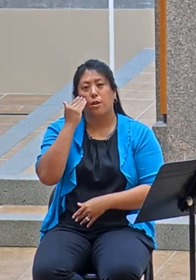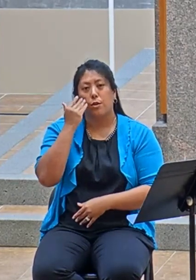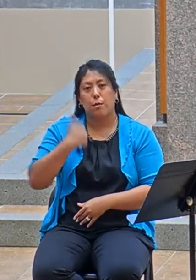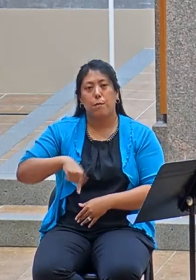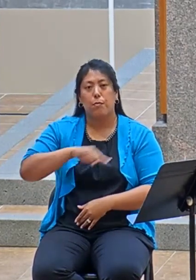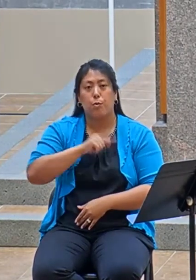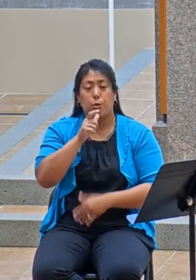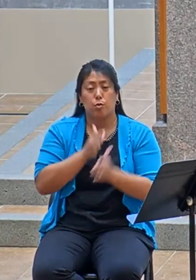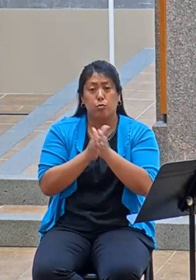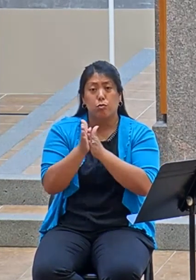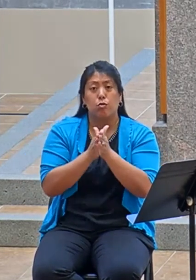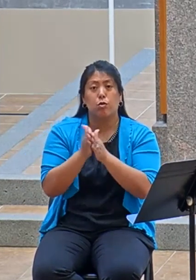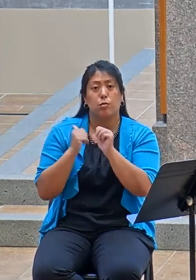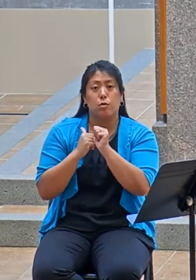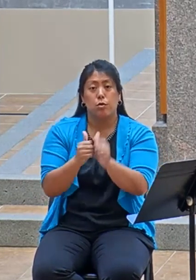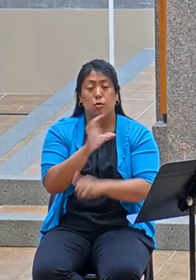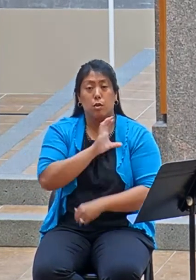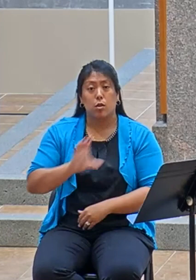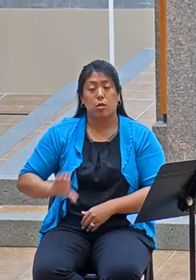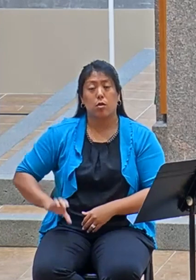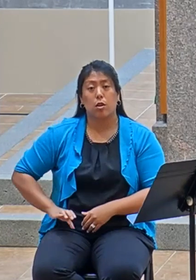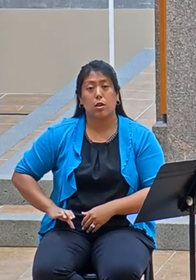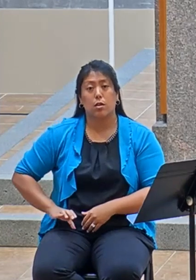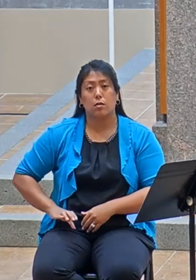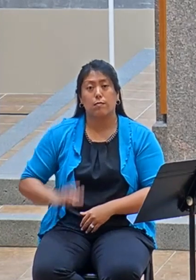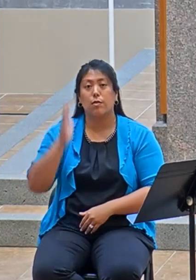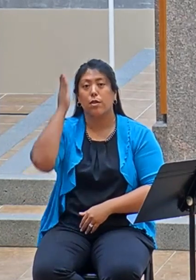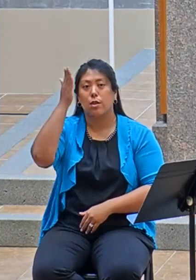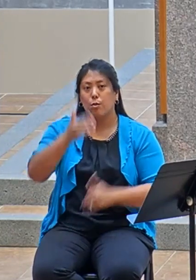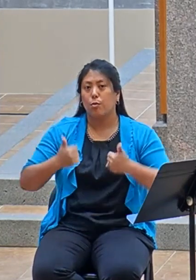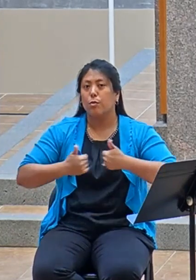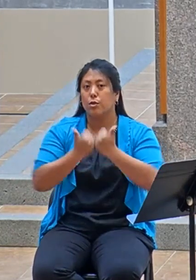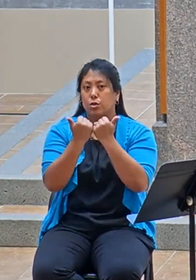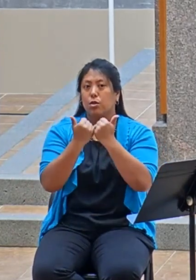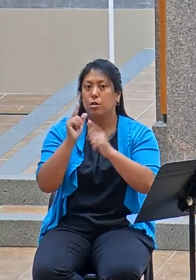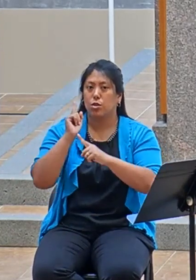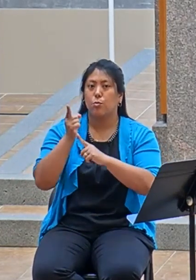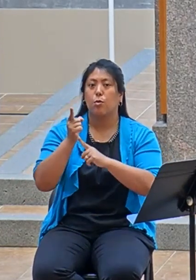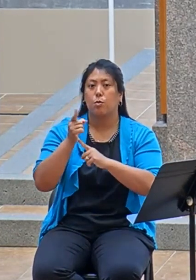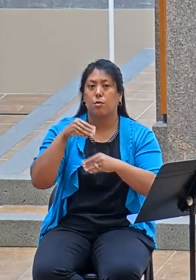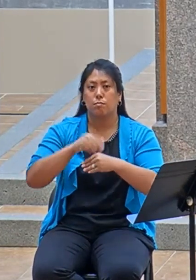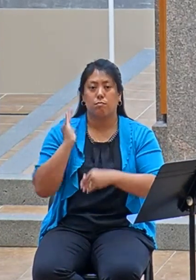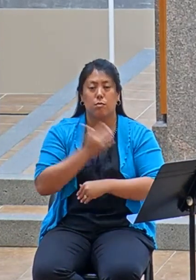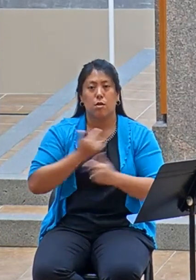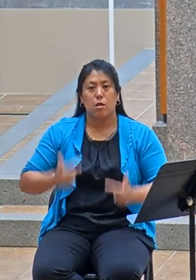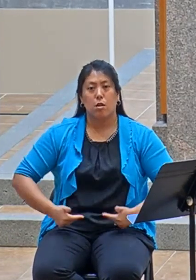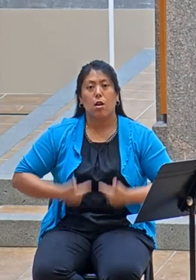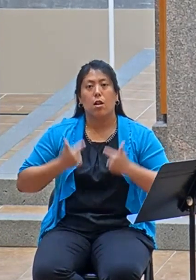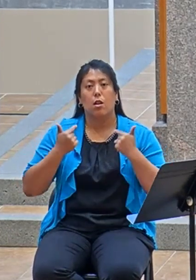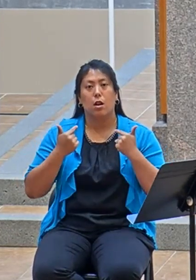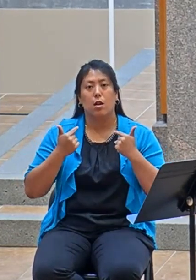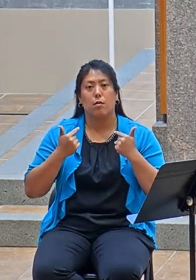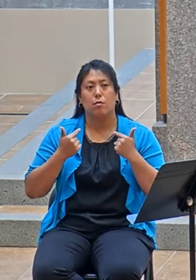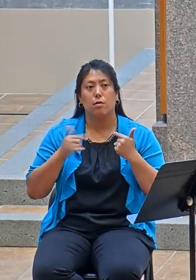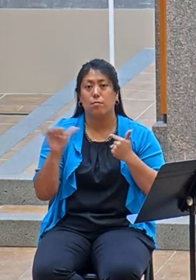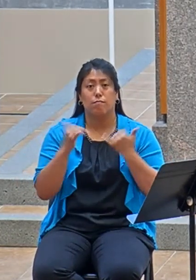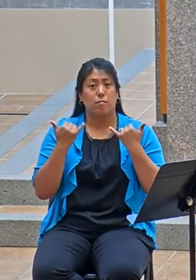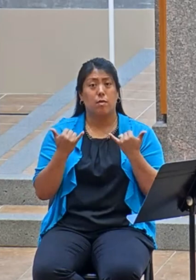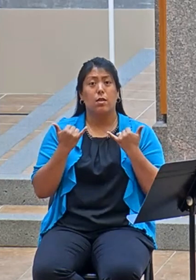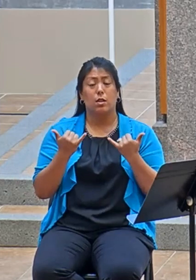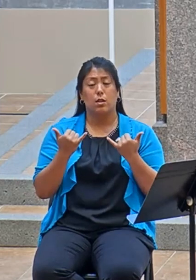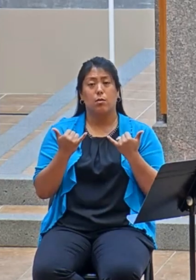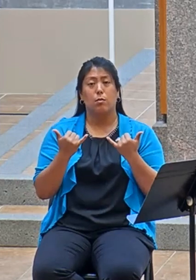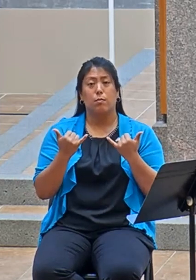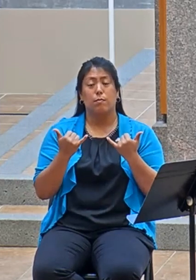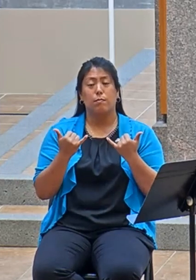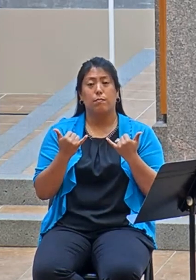strive to follow Christ, there will be challenging times in life. We're living through a challenging time right